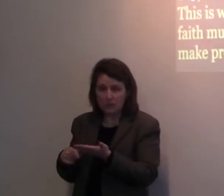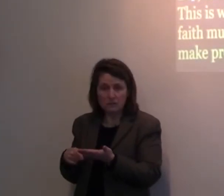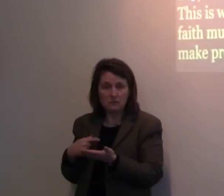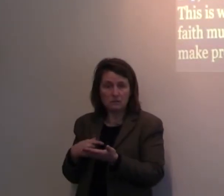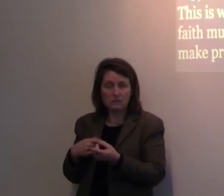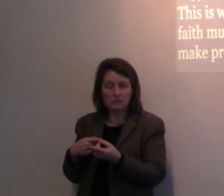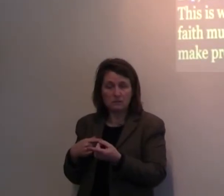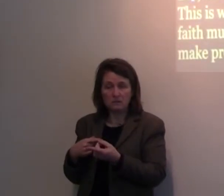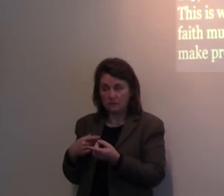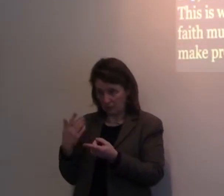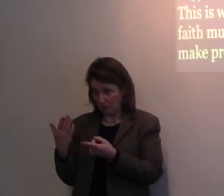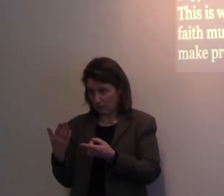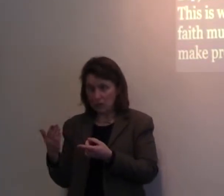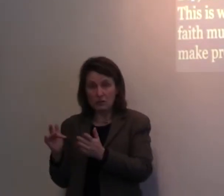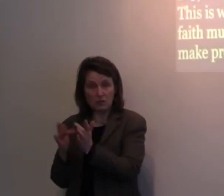Jesus has saved me.